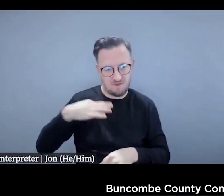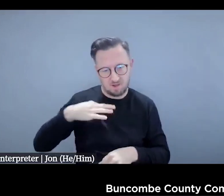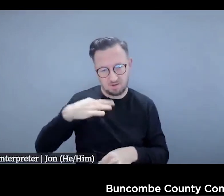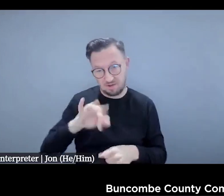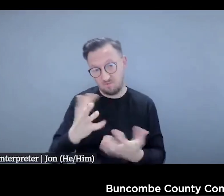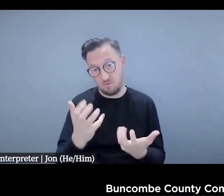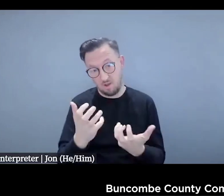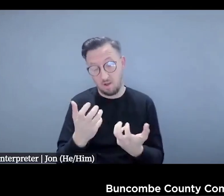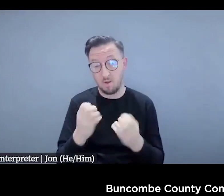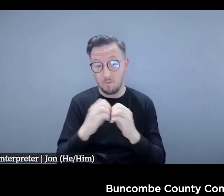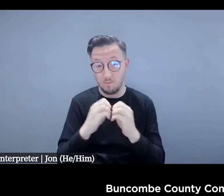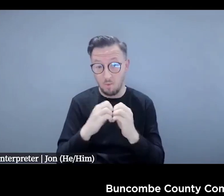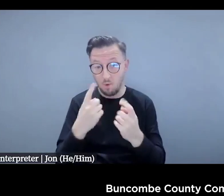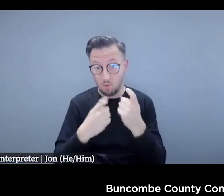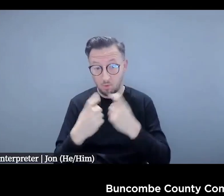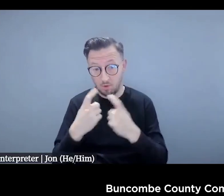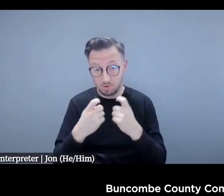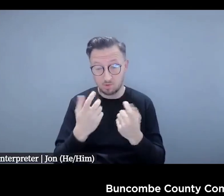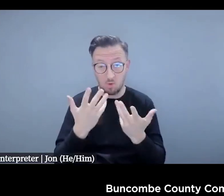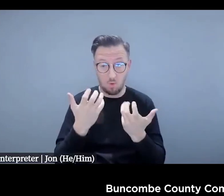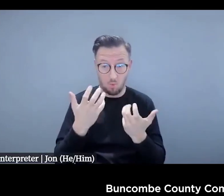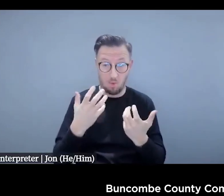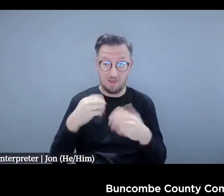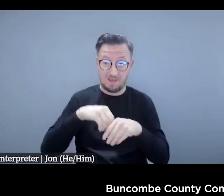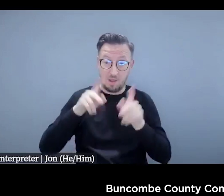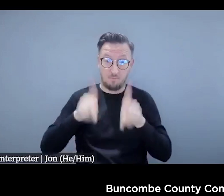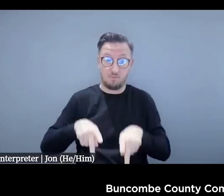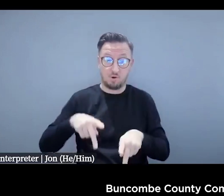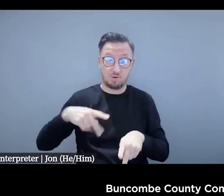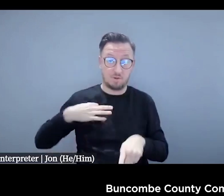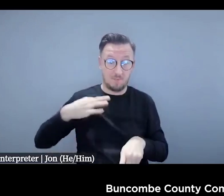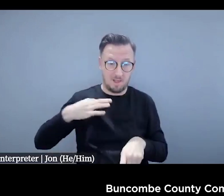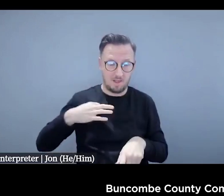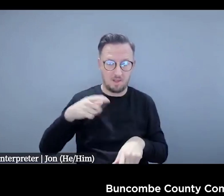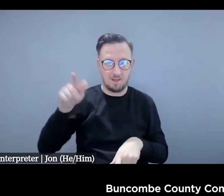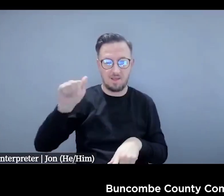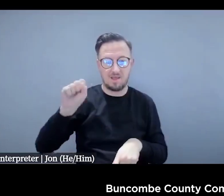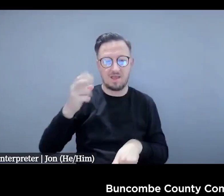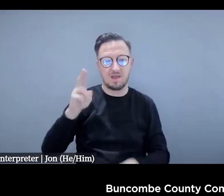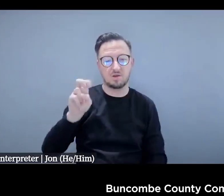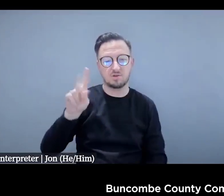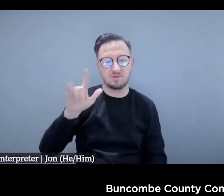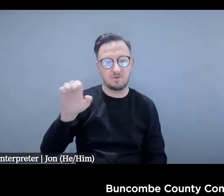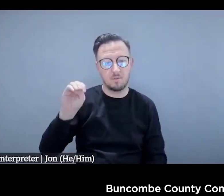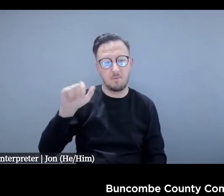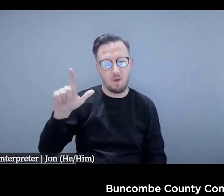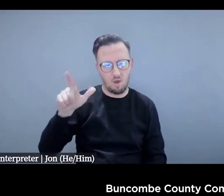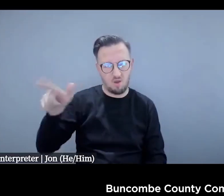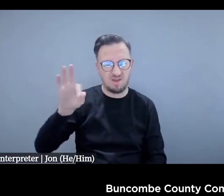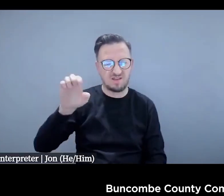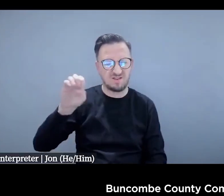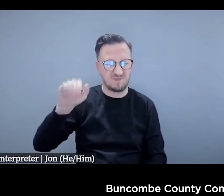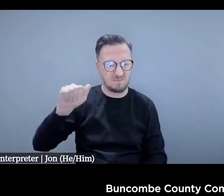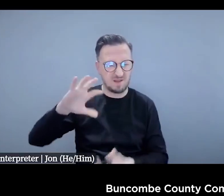you have questions or would like to apply in person, state representatives will be at the Asheville Mall at the FEMA Disaster Recovery